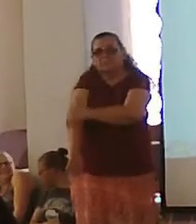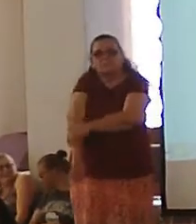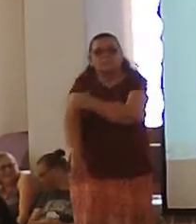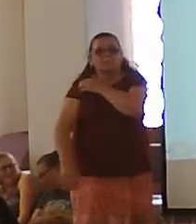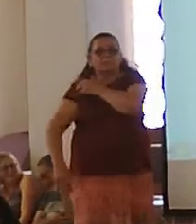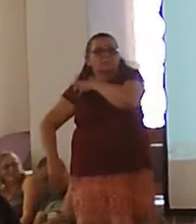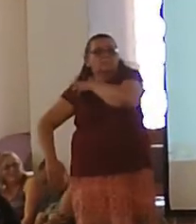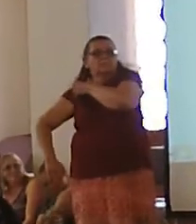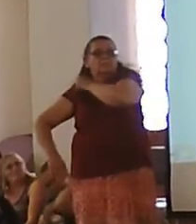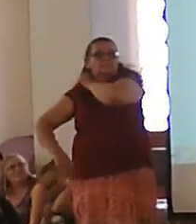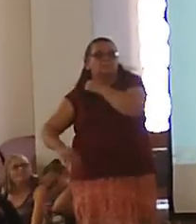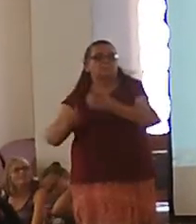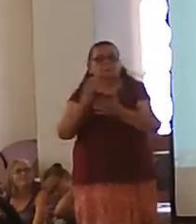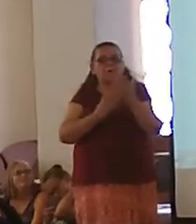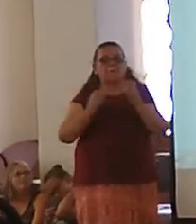There's a couple of reasons.